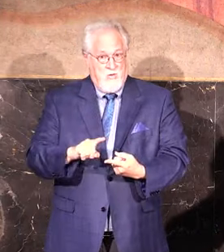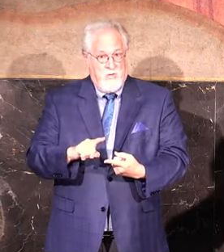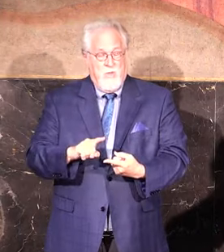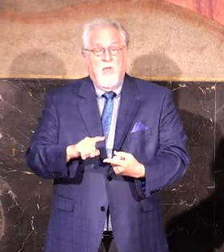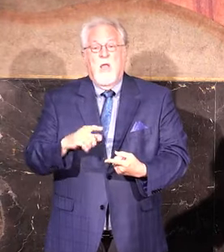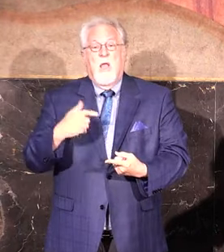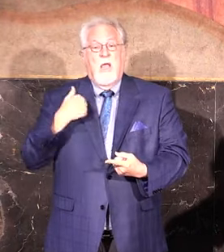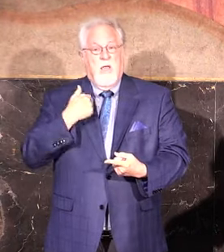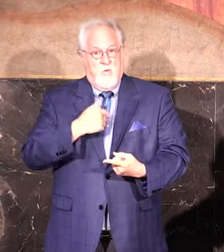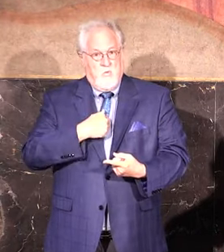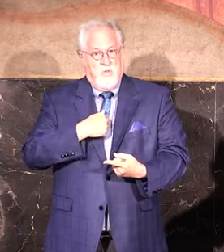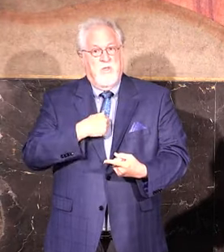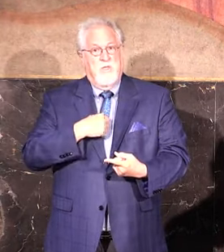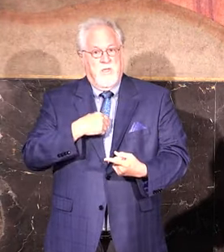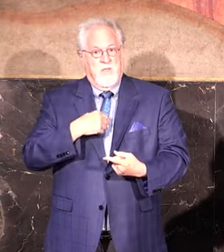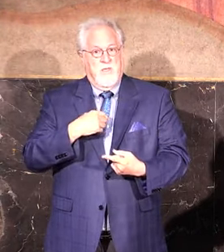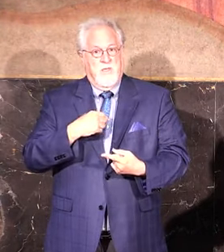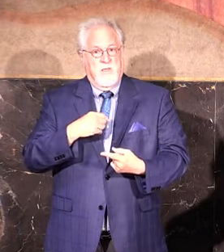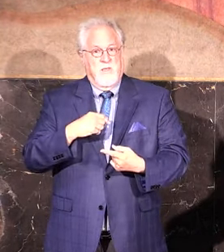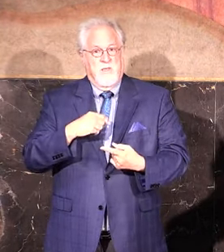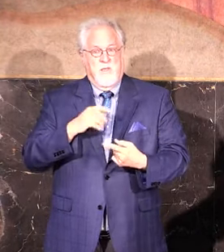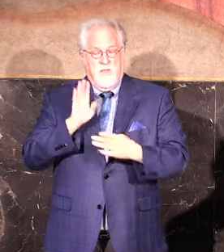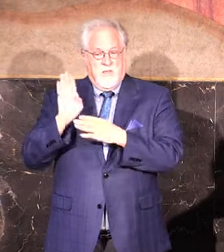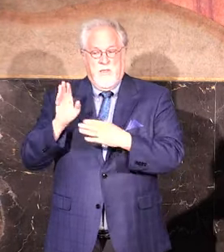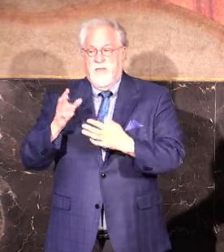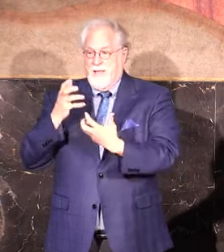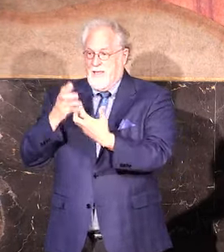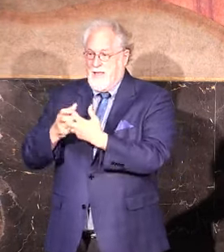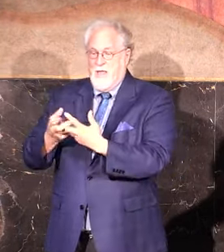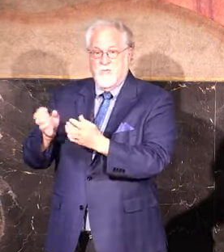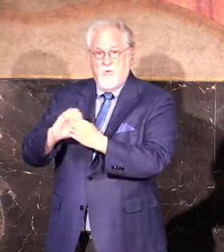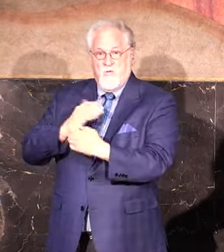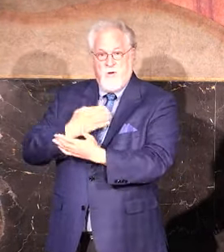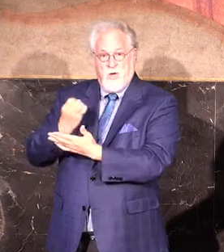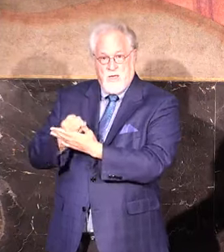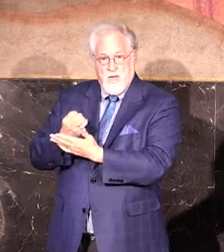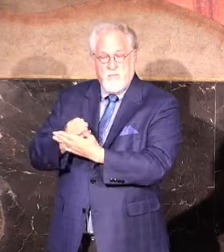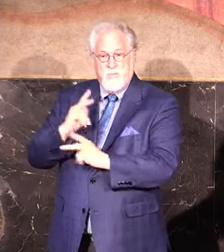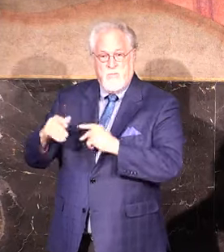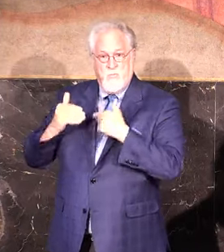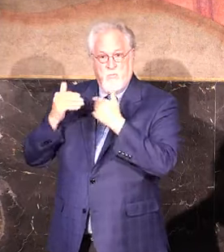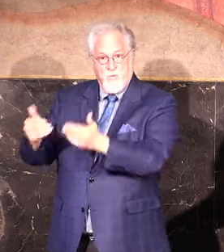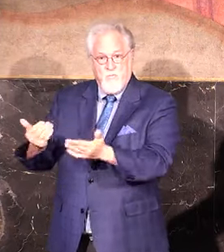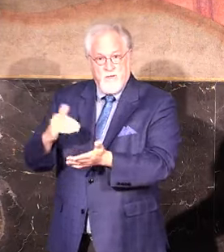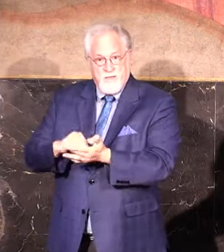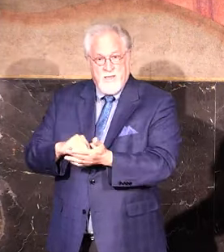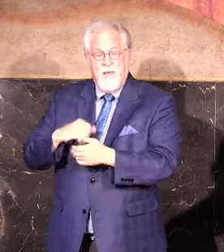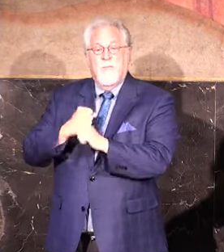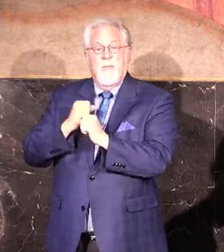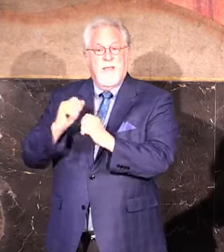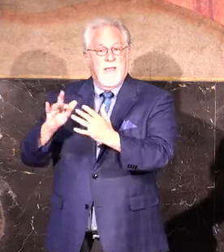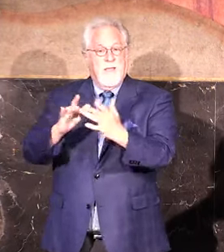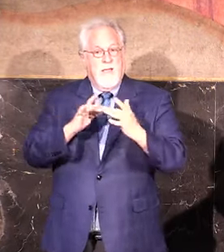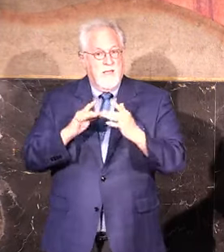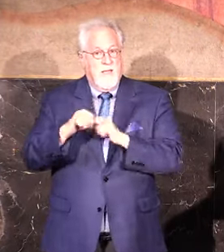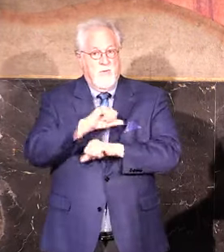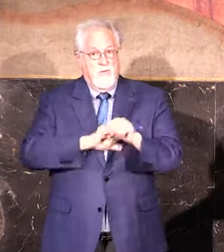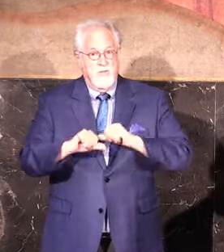and re-engage more of our economy and get people moving again and making contact with one